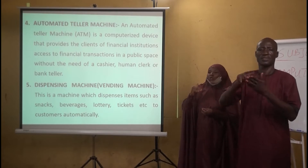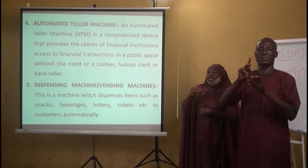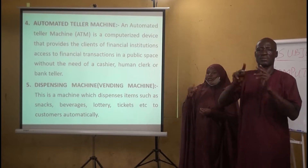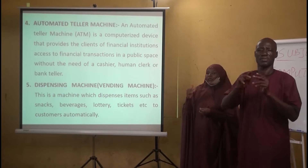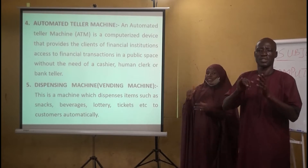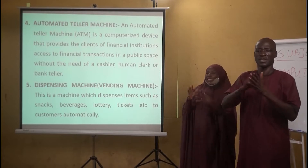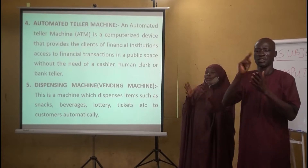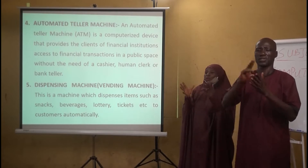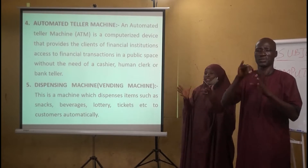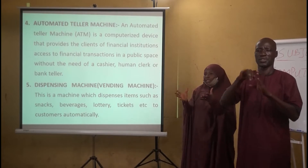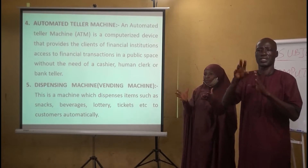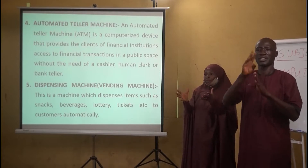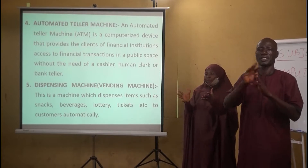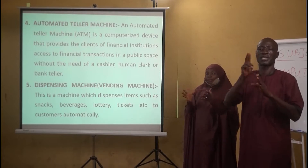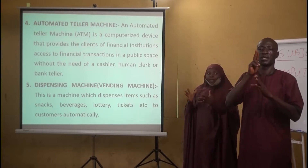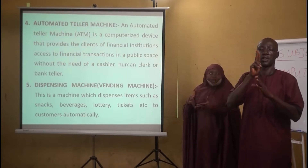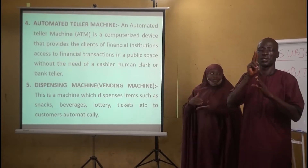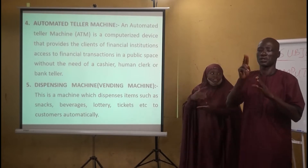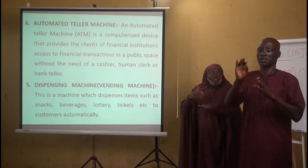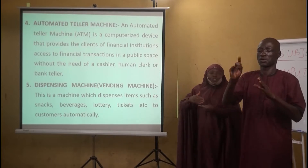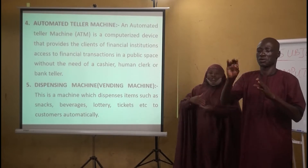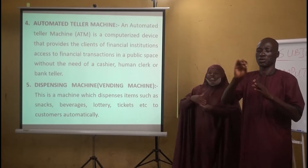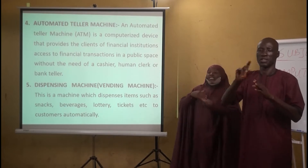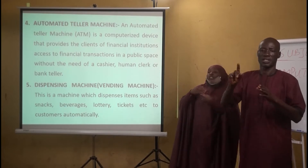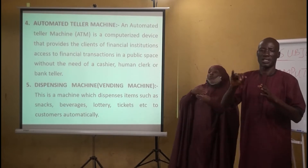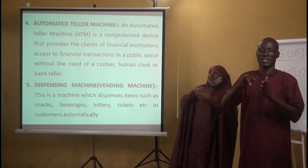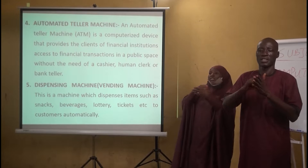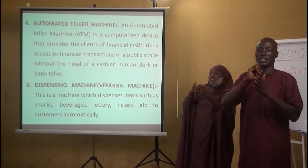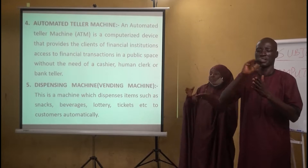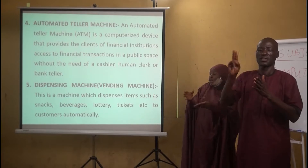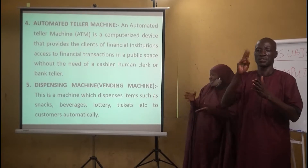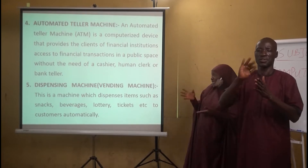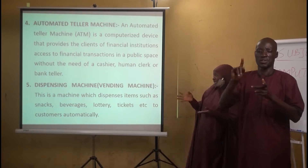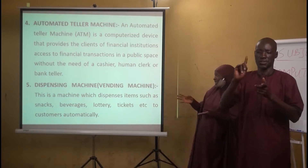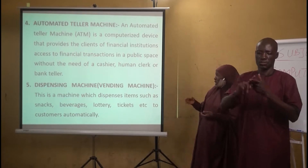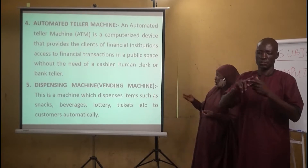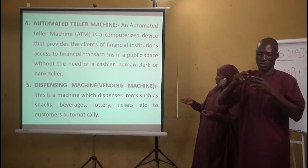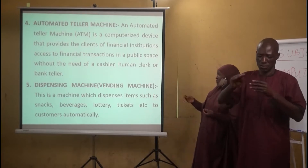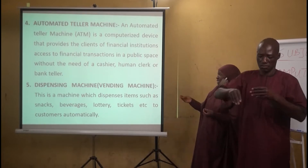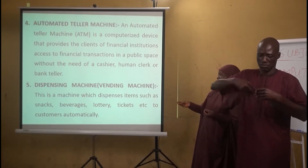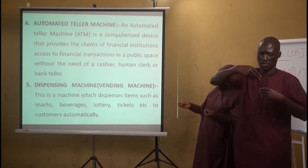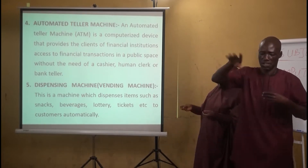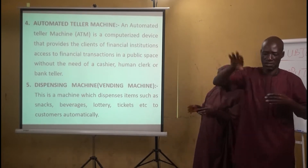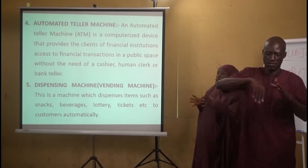usually used in an hotel because it uses it to dispense snacks, lottery tickets to